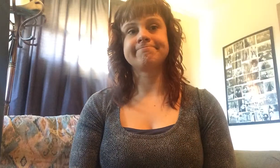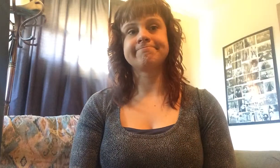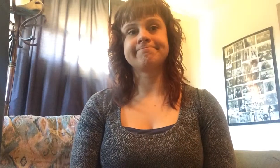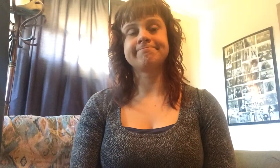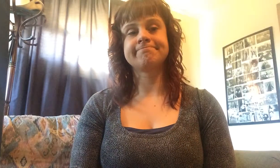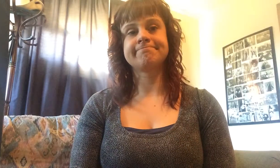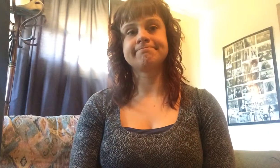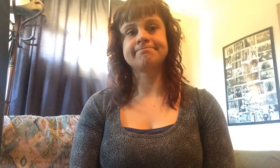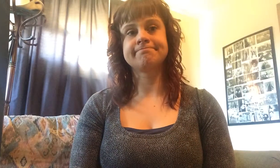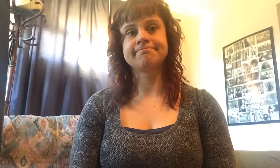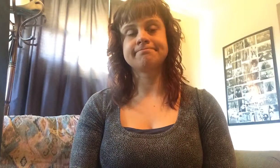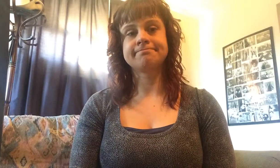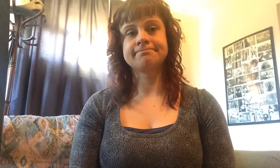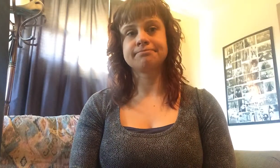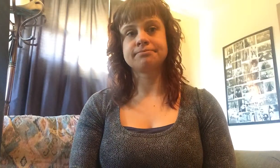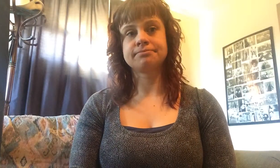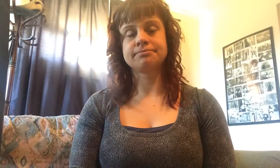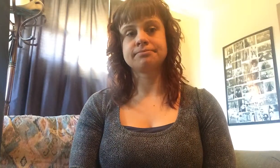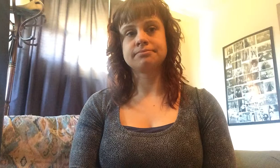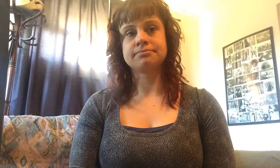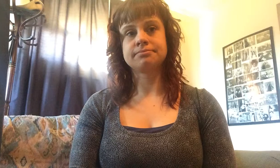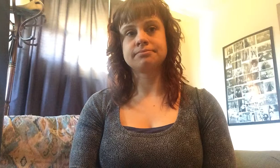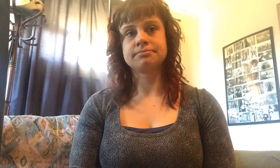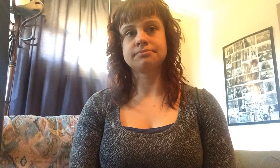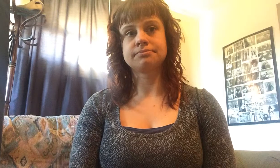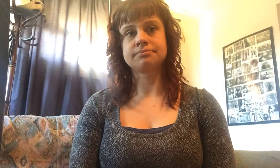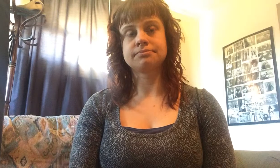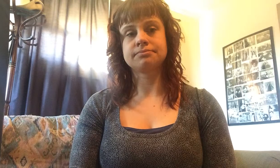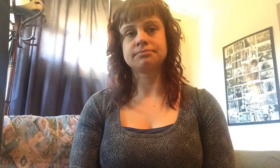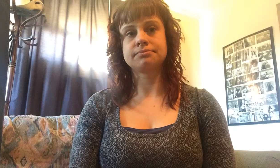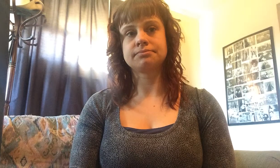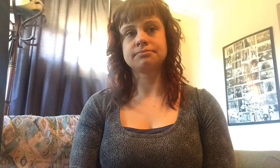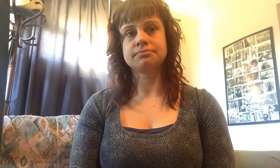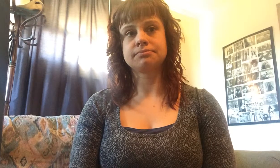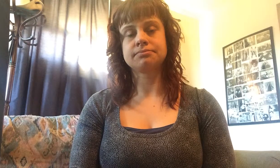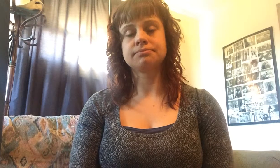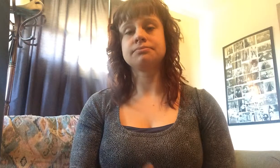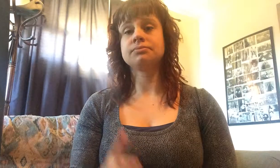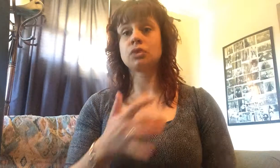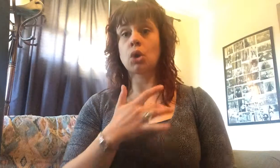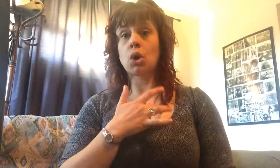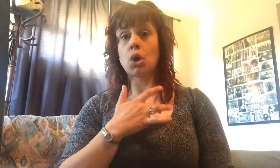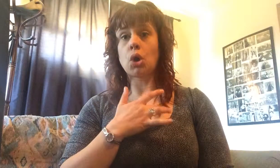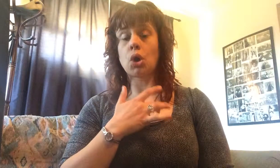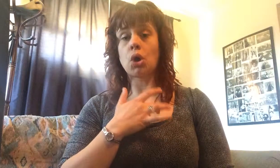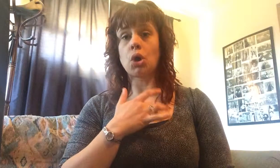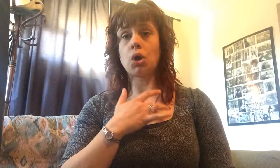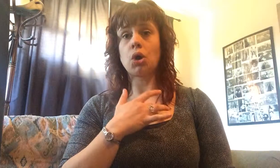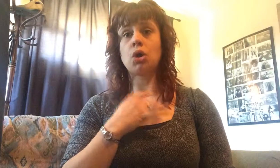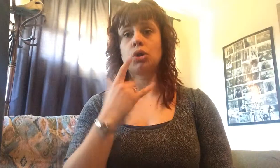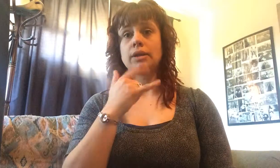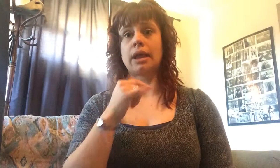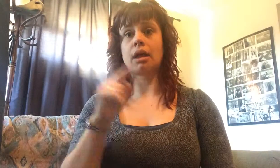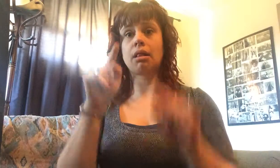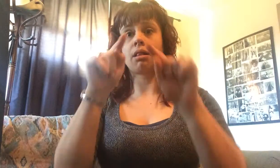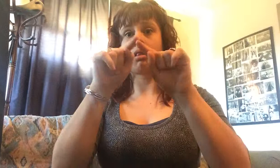It is going to be a cone shape. It is a conical muscular bargain which is going to consist of four